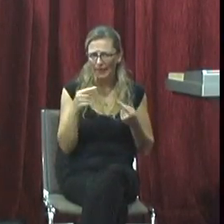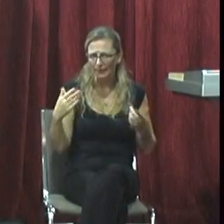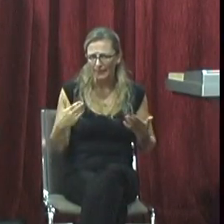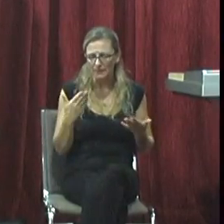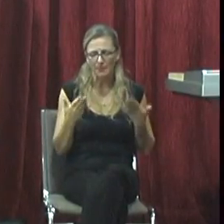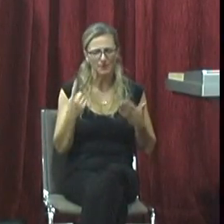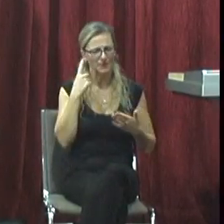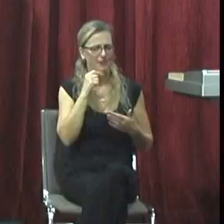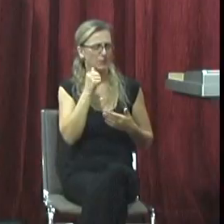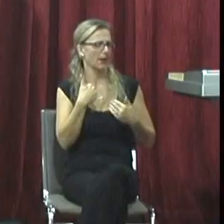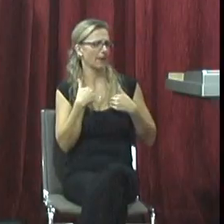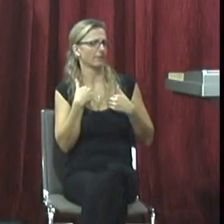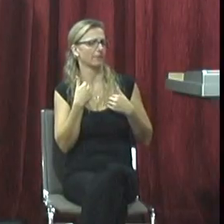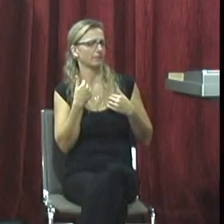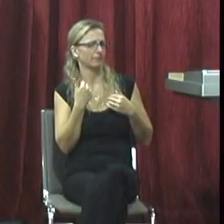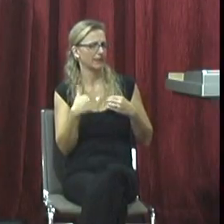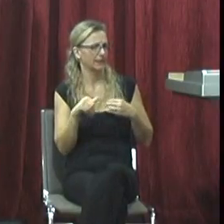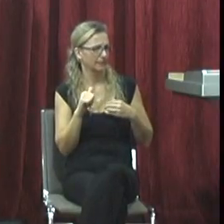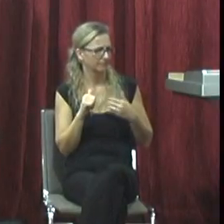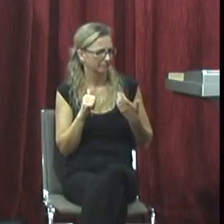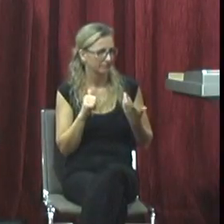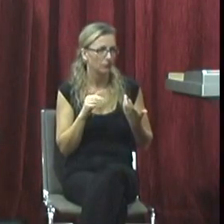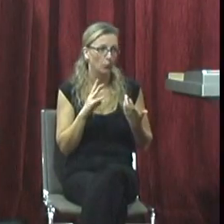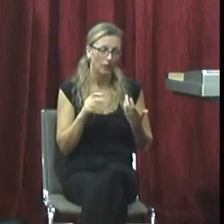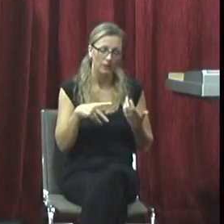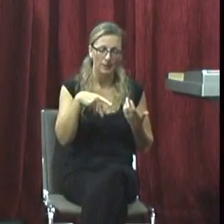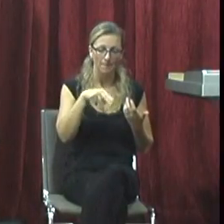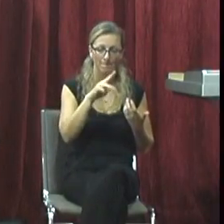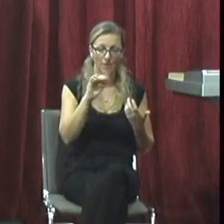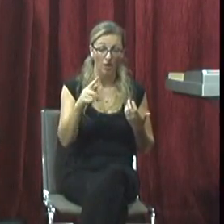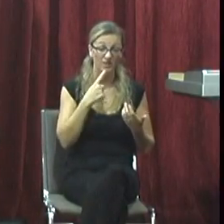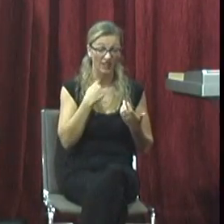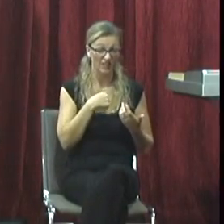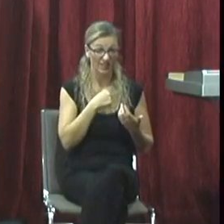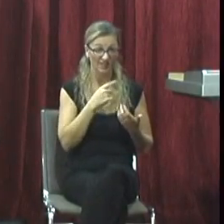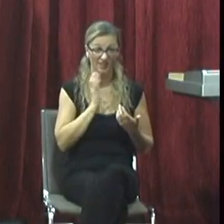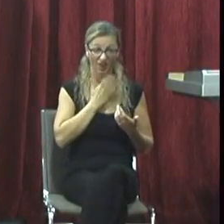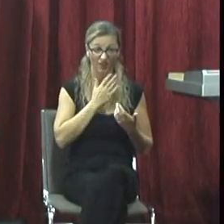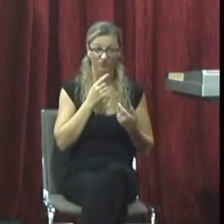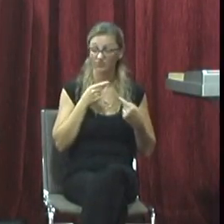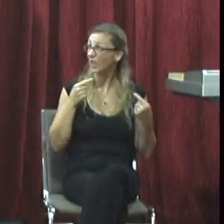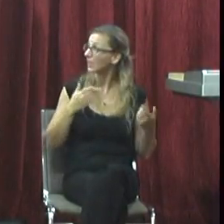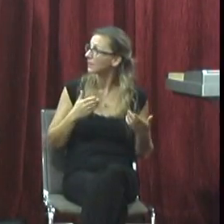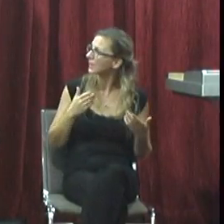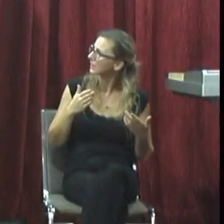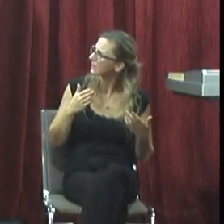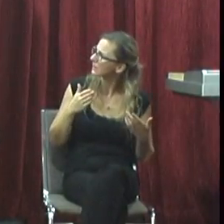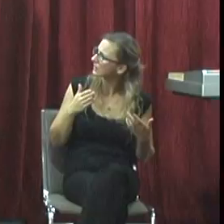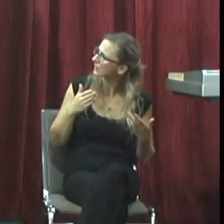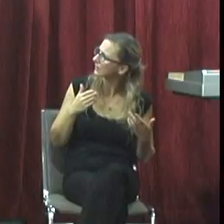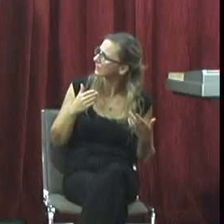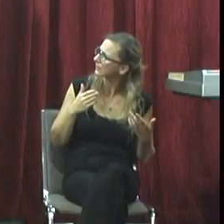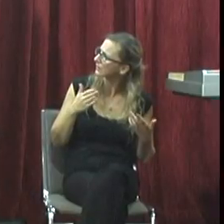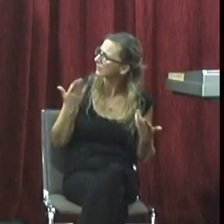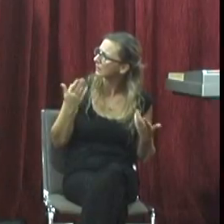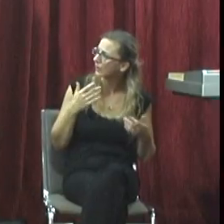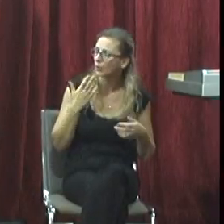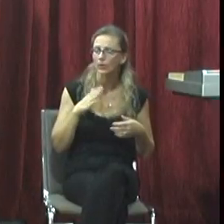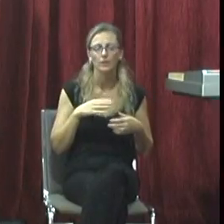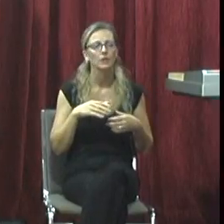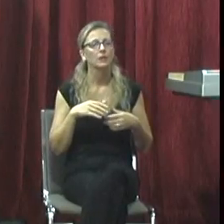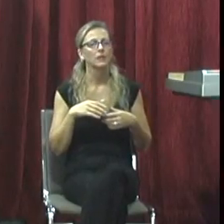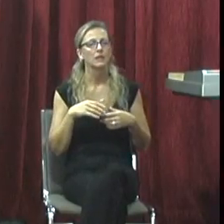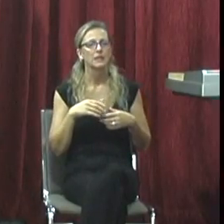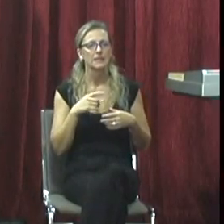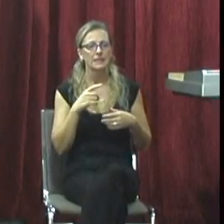Well, in Ephesians chapter 6, Paul tells us who our enemies are. We are not struggling against human beings, but against the